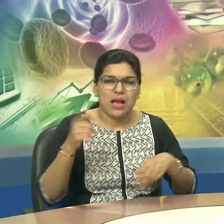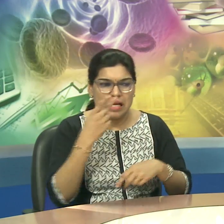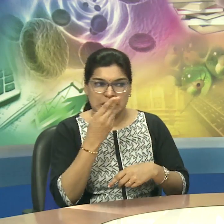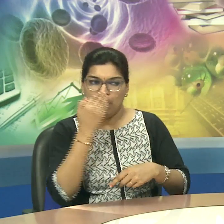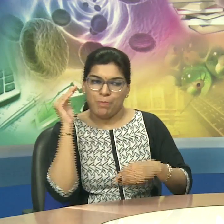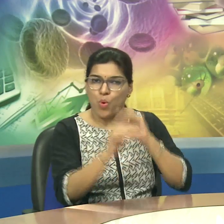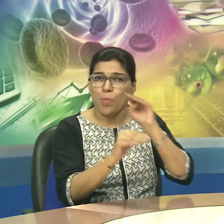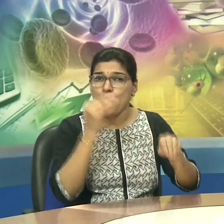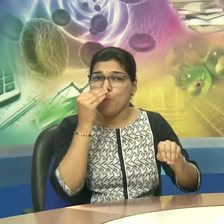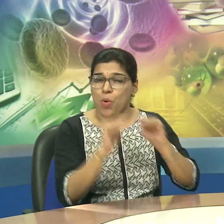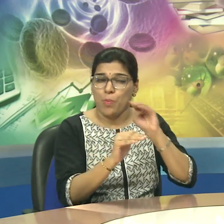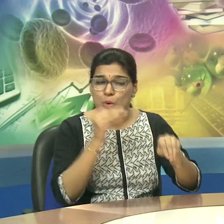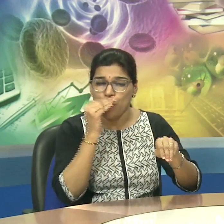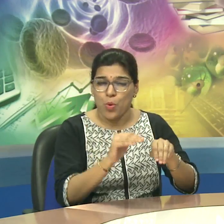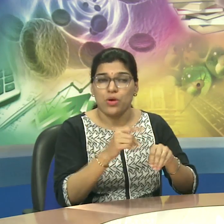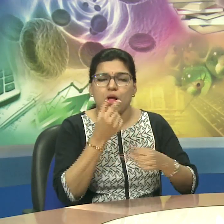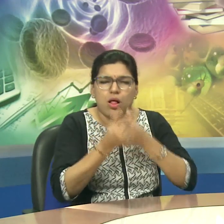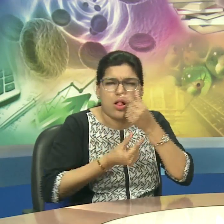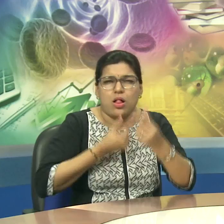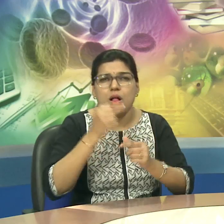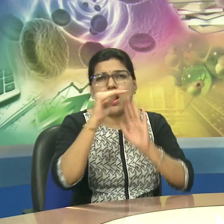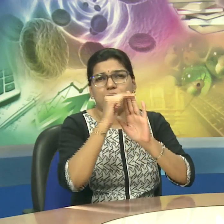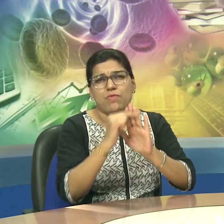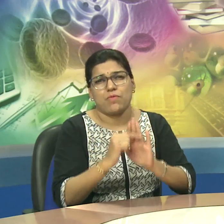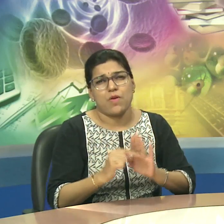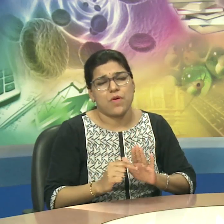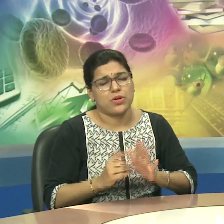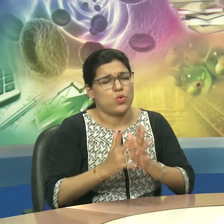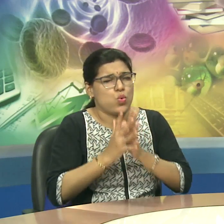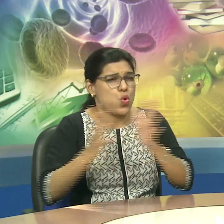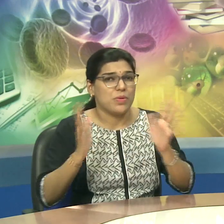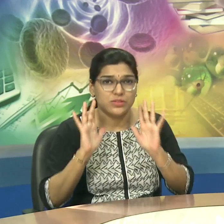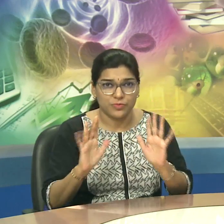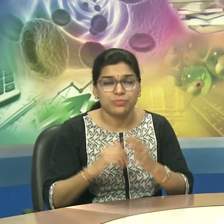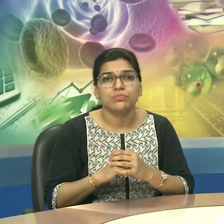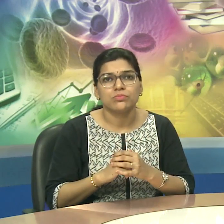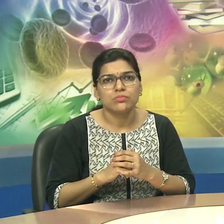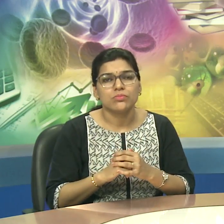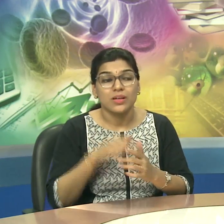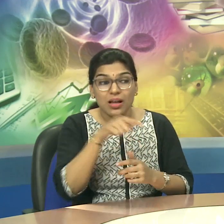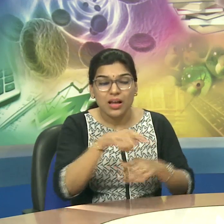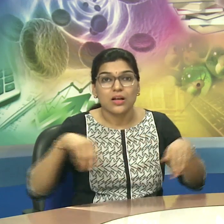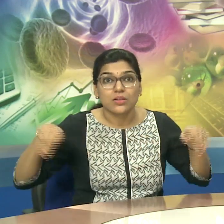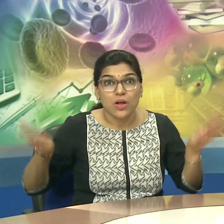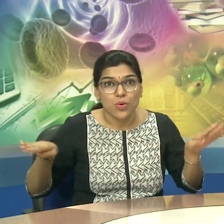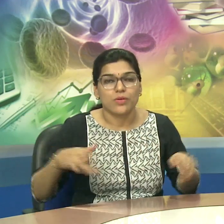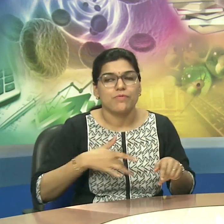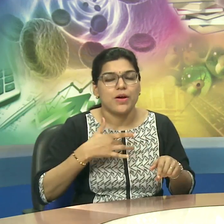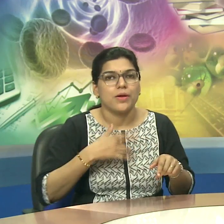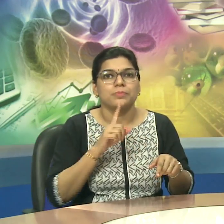which Aunt Ruby would taunt quite often to the unfortunate parakeet